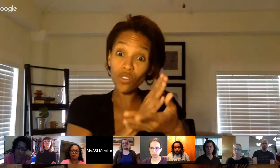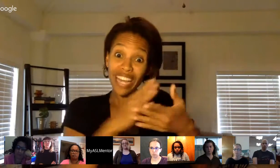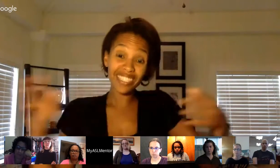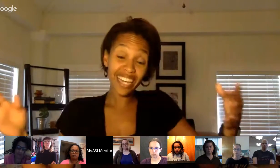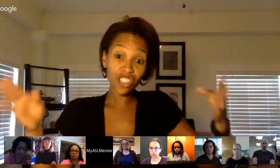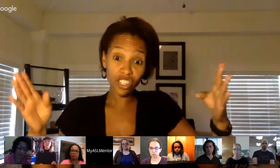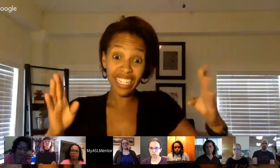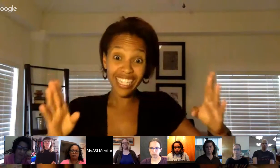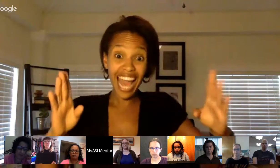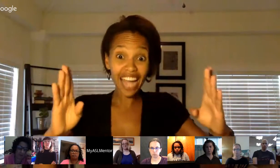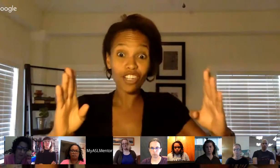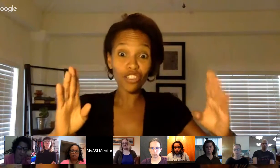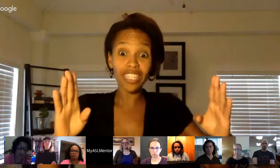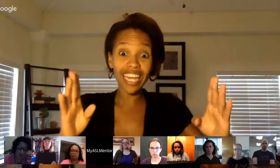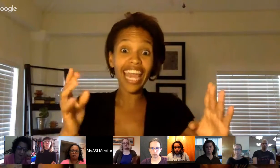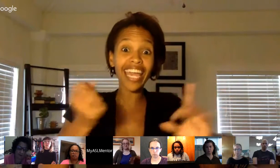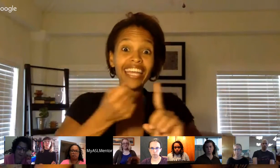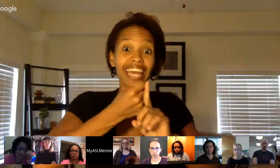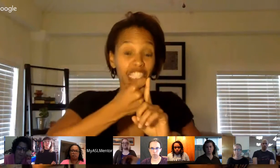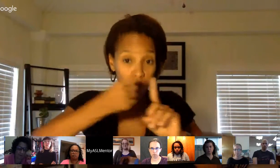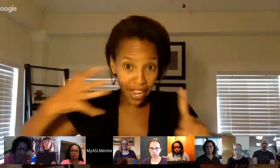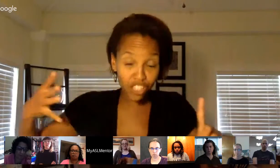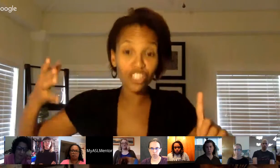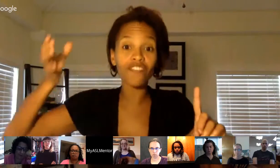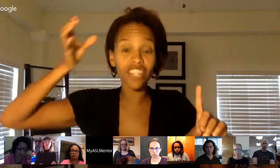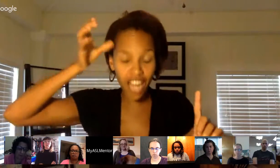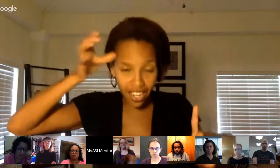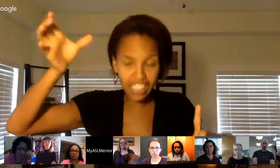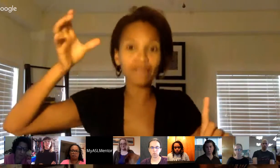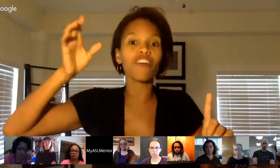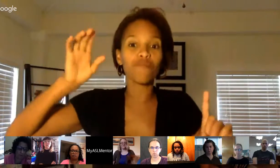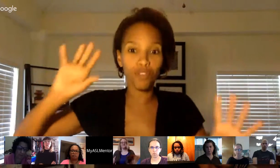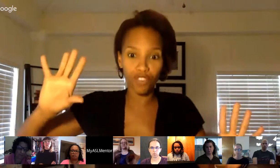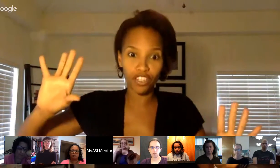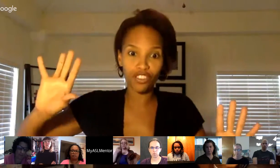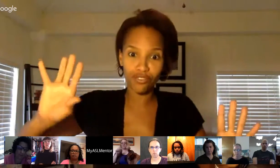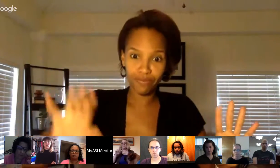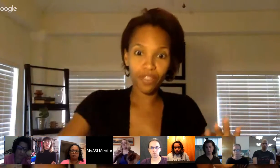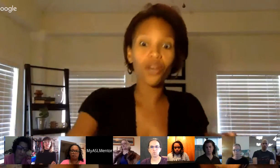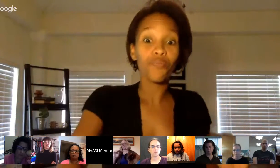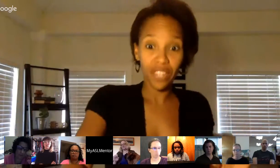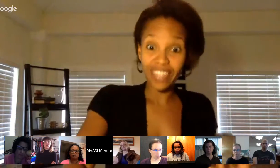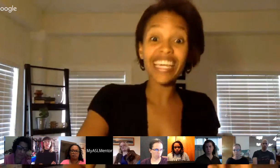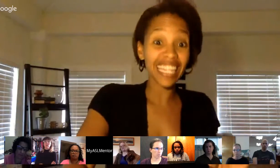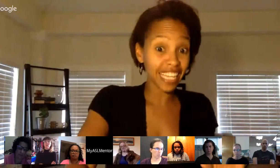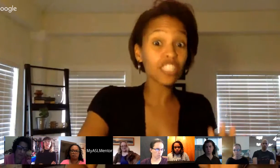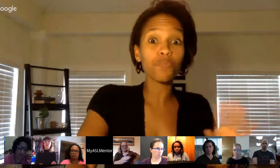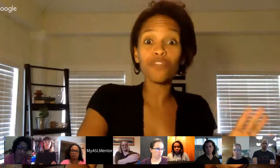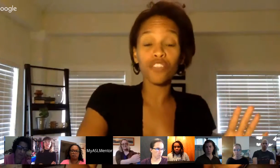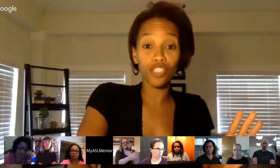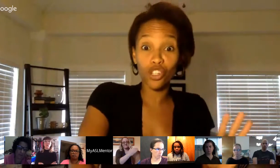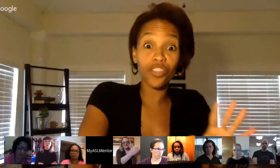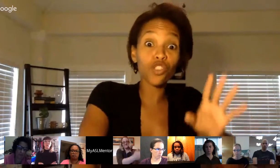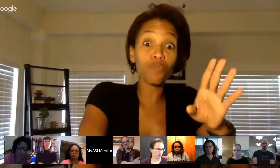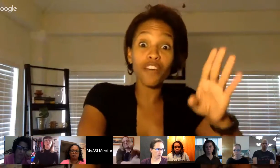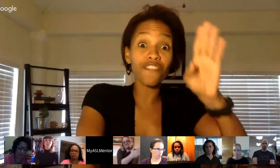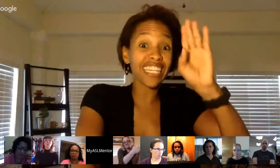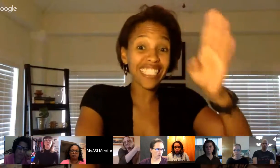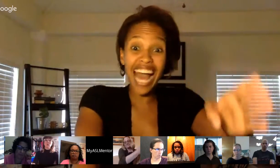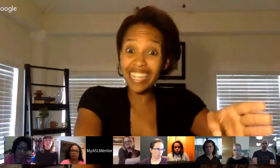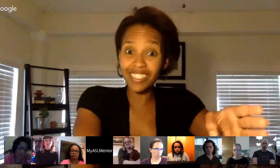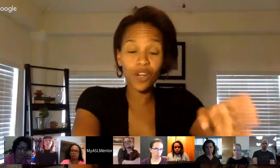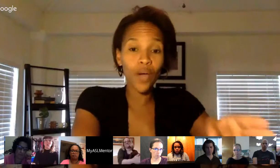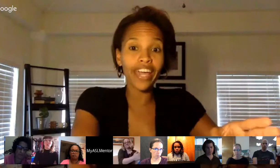this whole next section is actually an expansion of the concept of privilege. It is privilege. So this would be